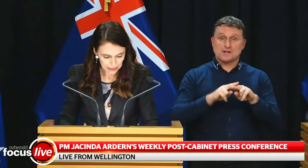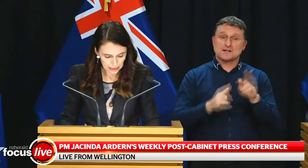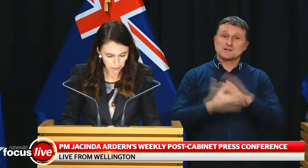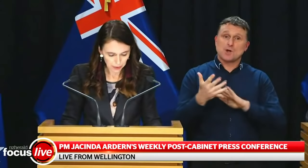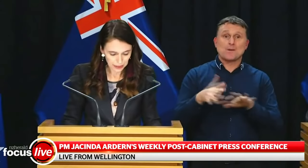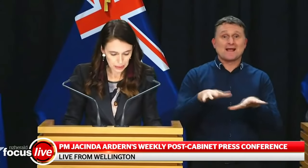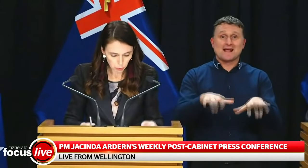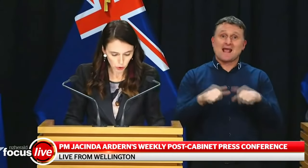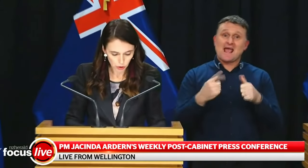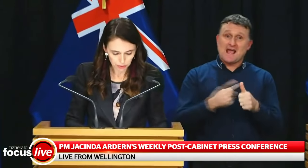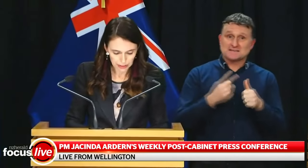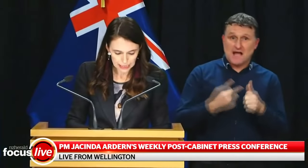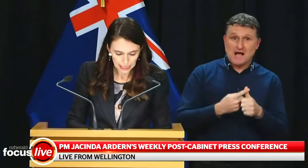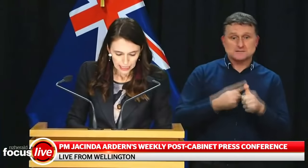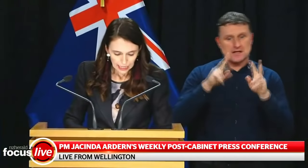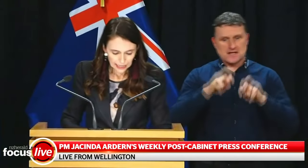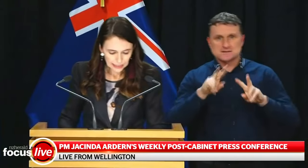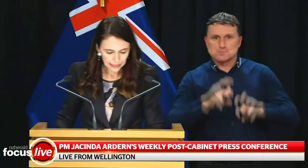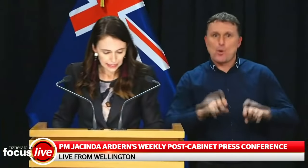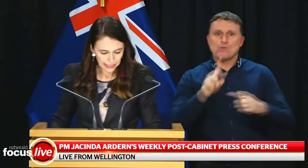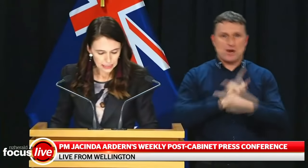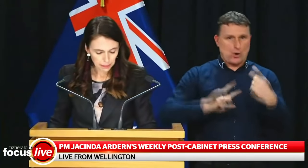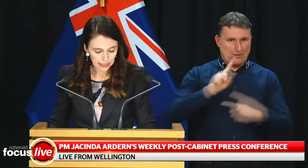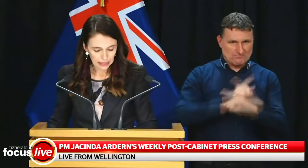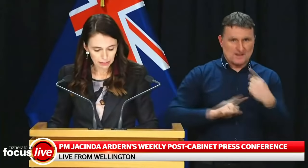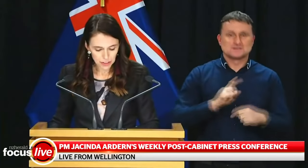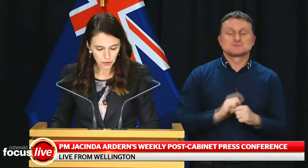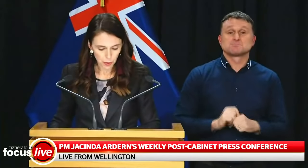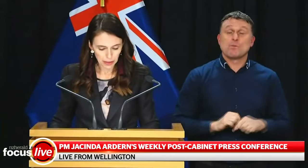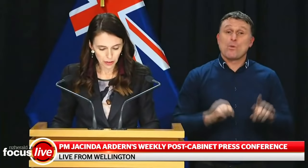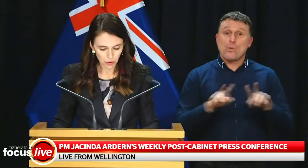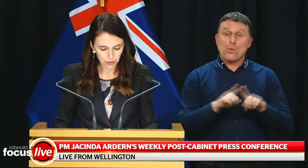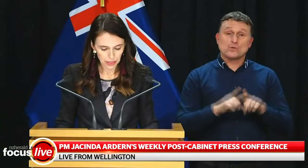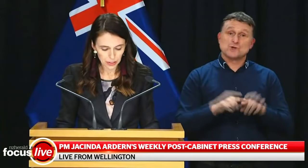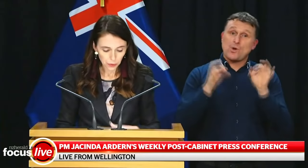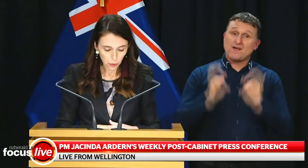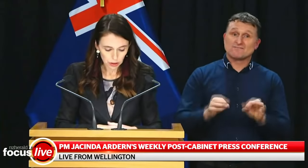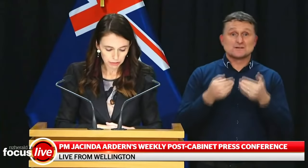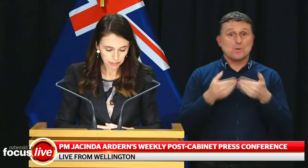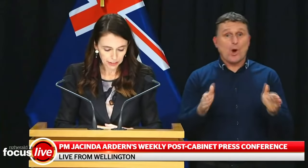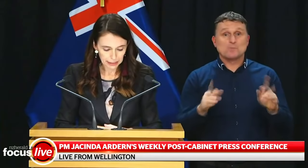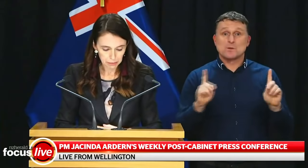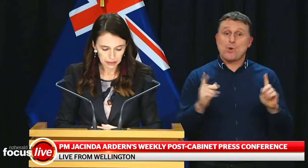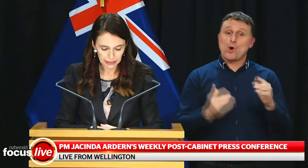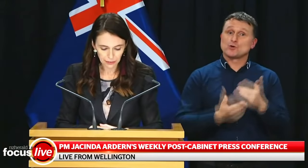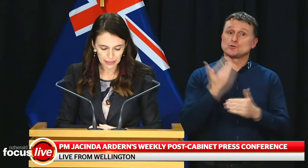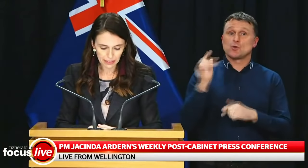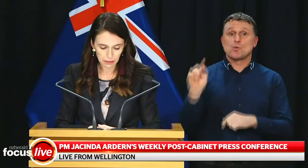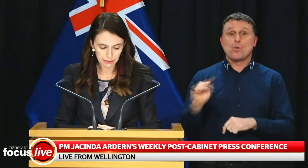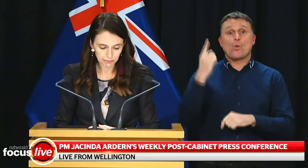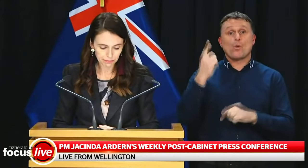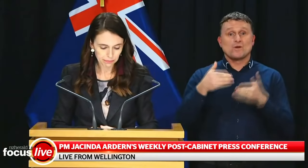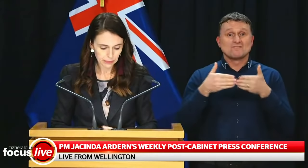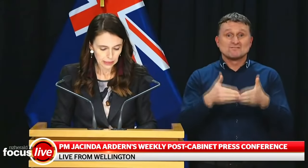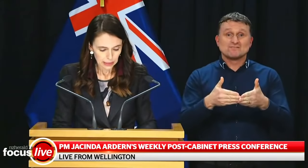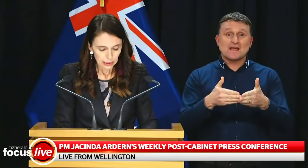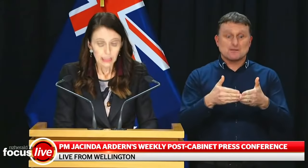Heritage Trust's Inspiring Explorer Conference and attending and speaking at the official opening of the new Auckland Ferry building